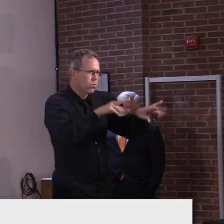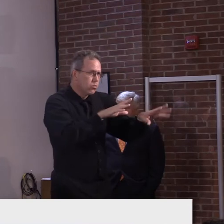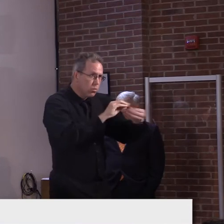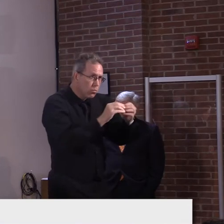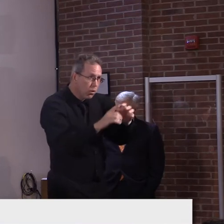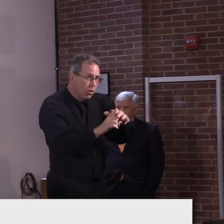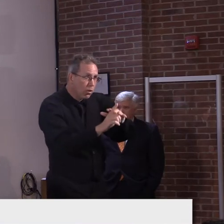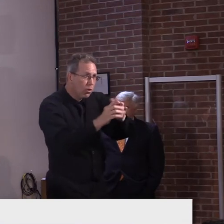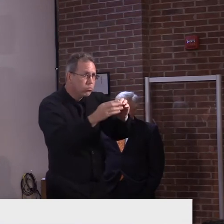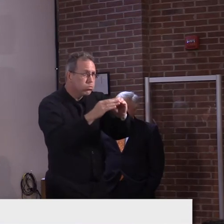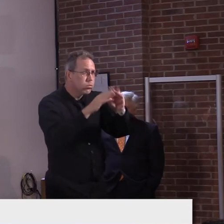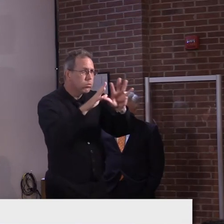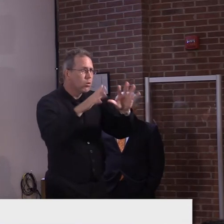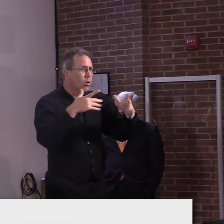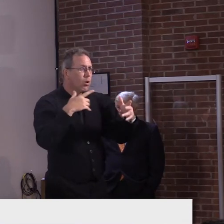enact further recommendations if necessary.